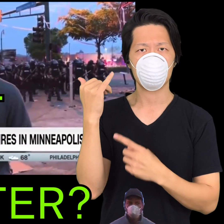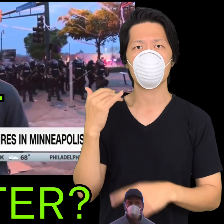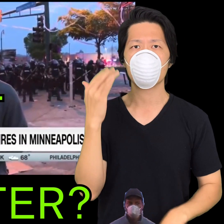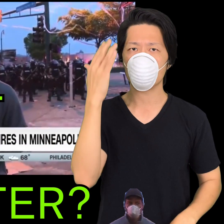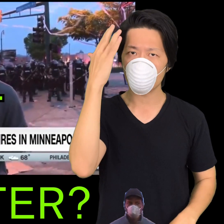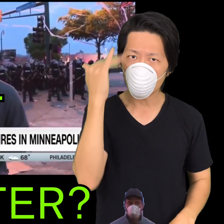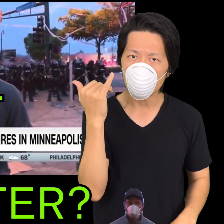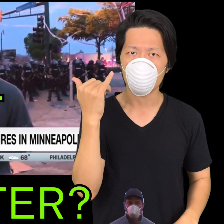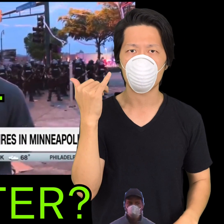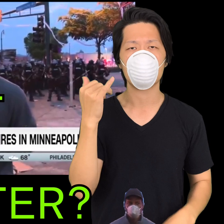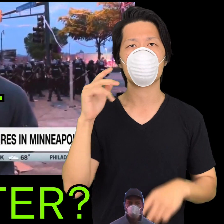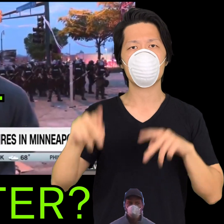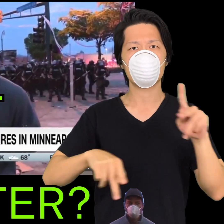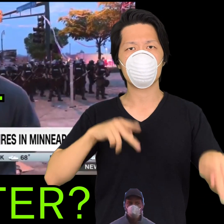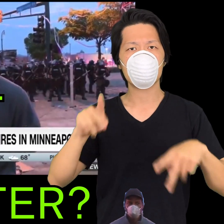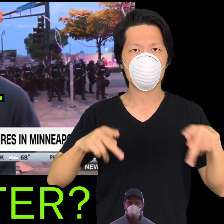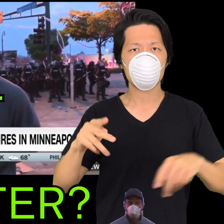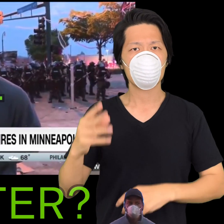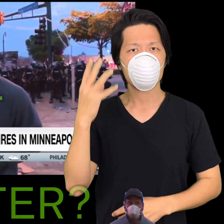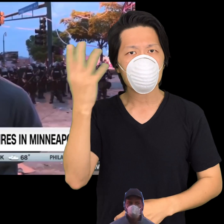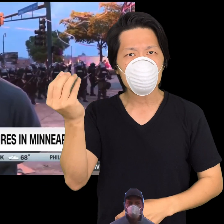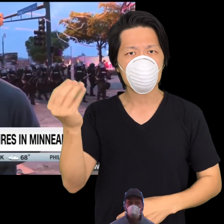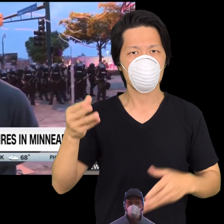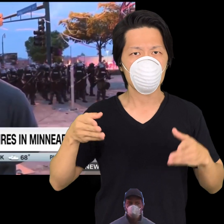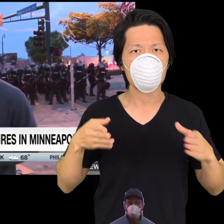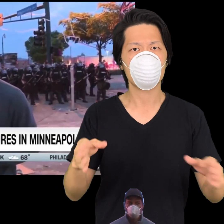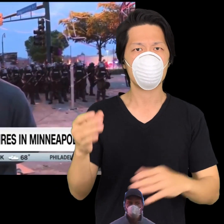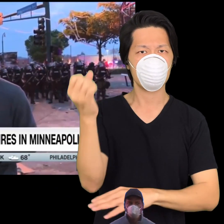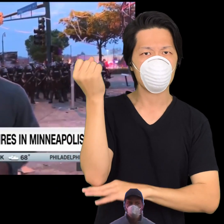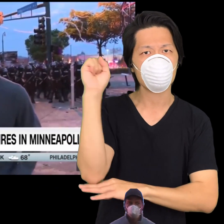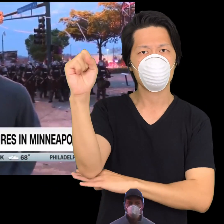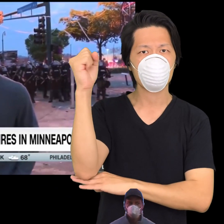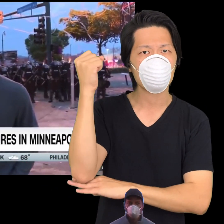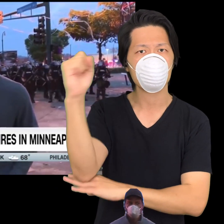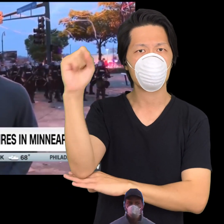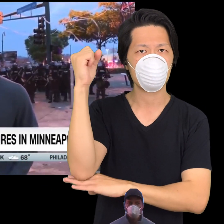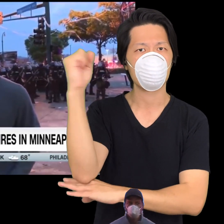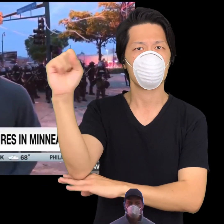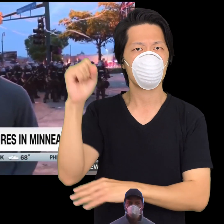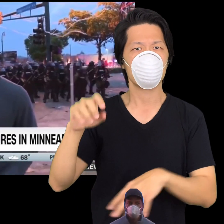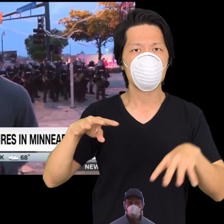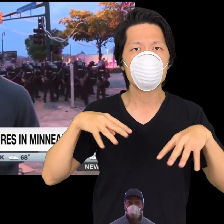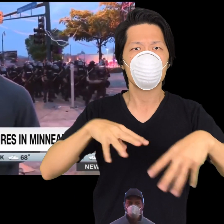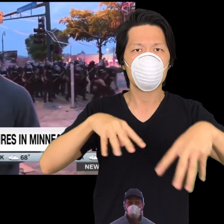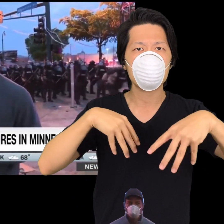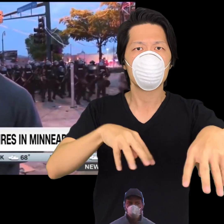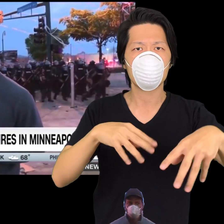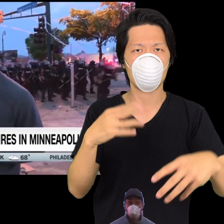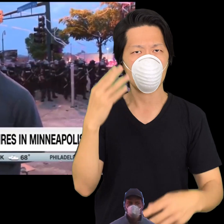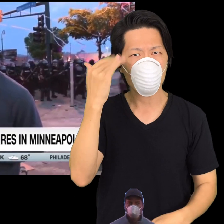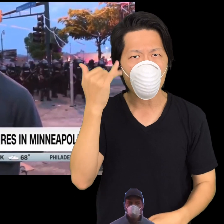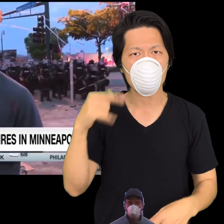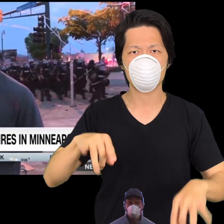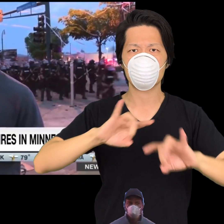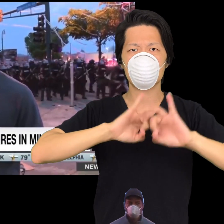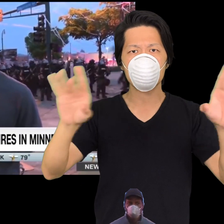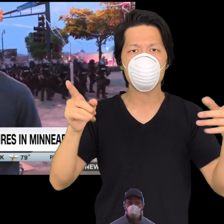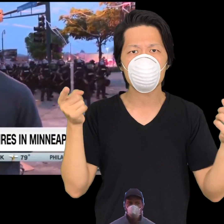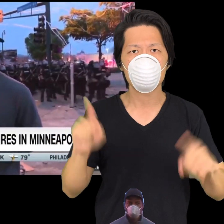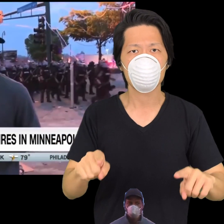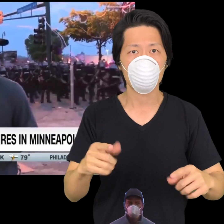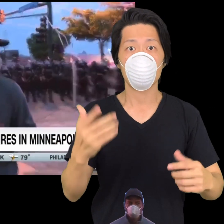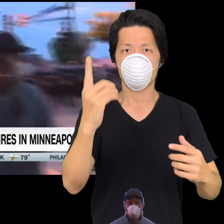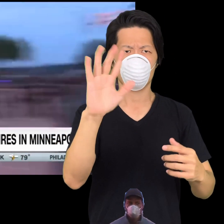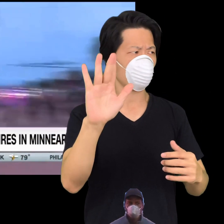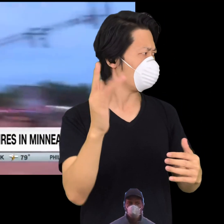the why. Why people have been out on the streets protesting. Why this violence is